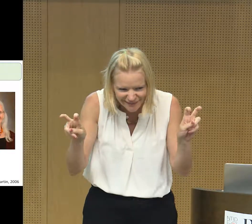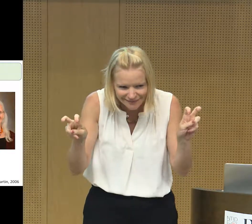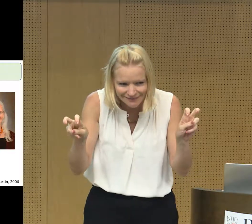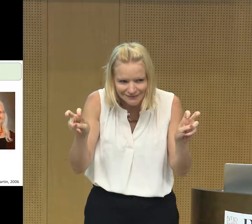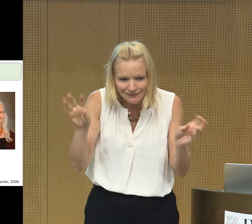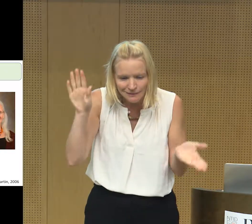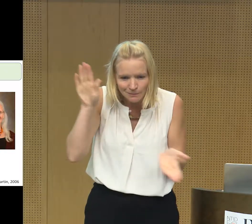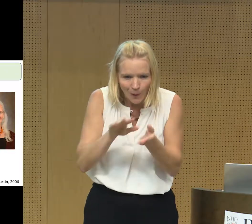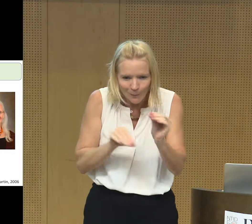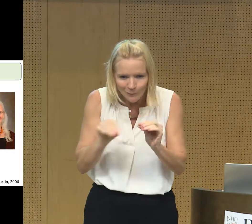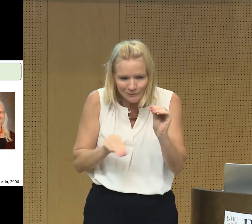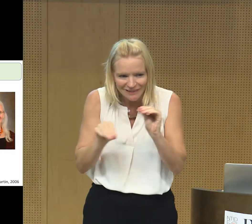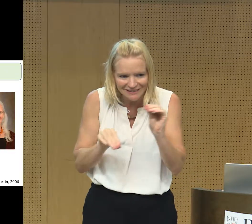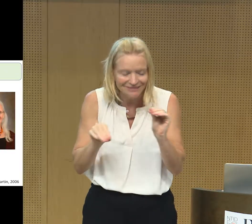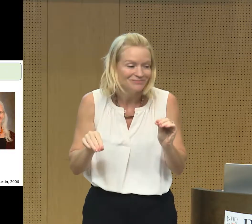movements are smaller.